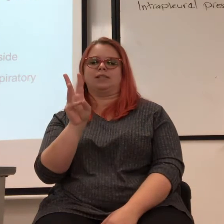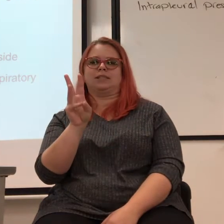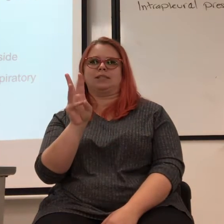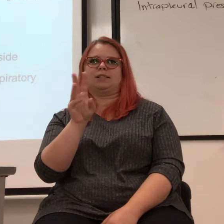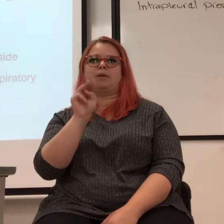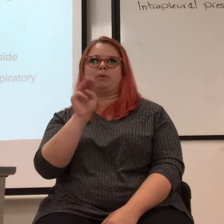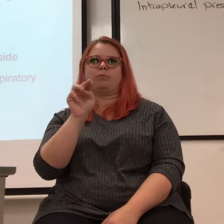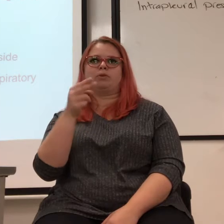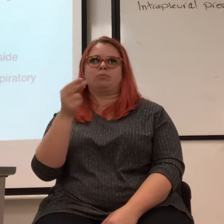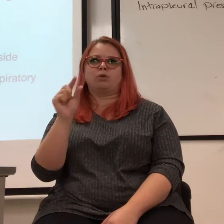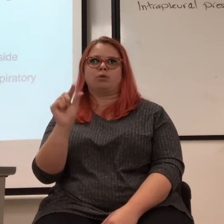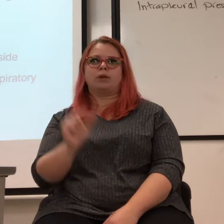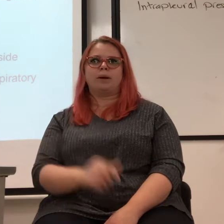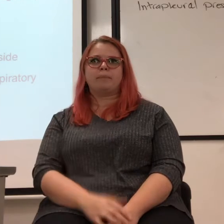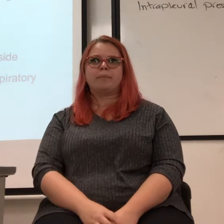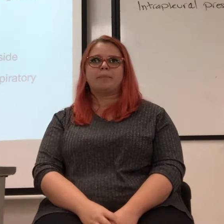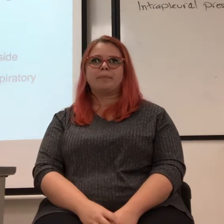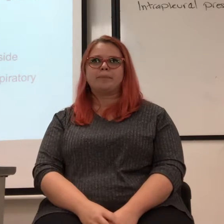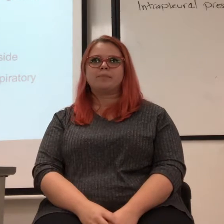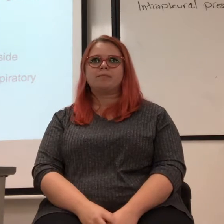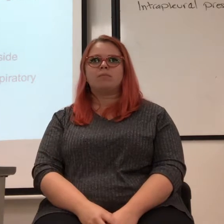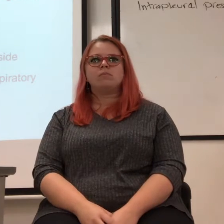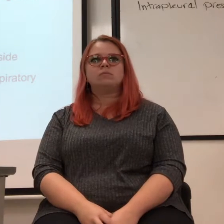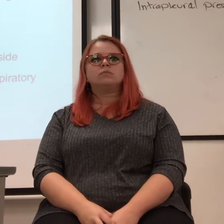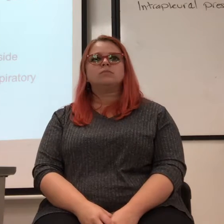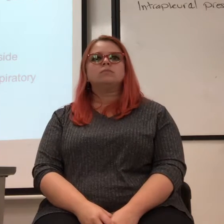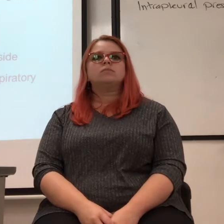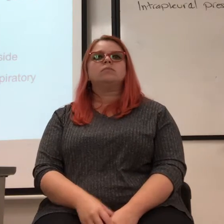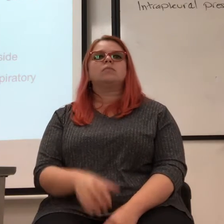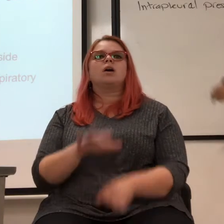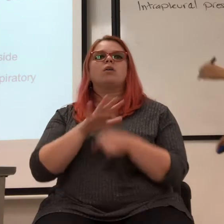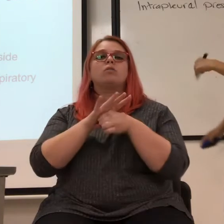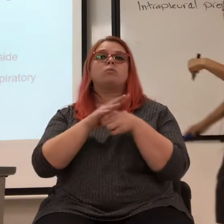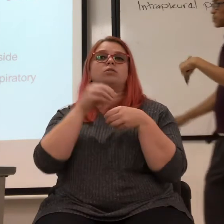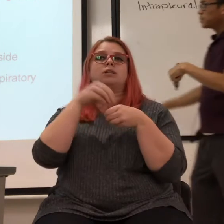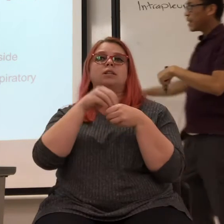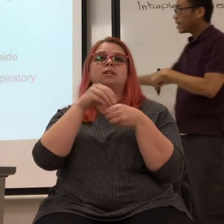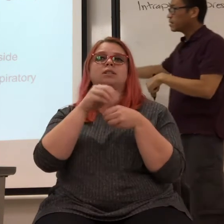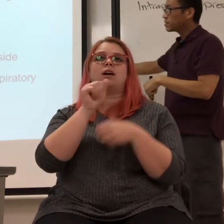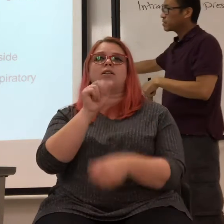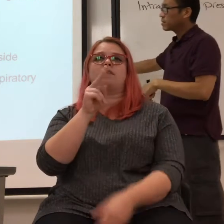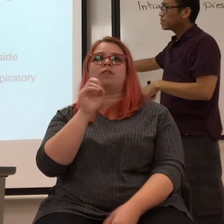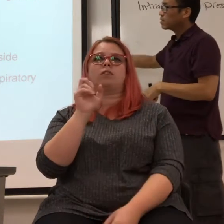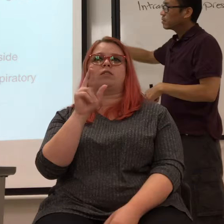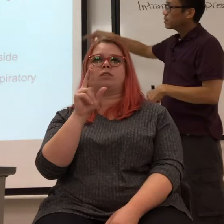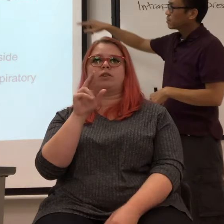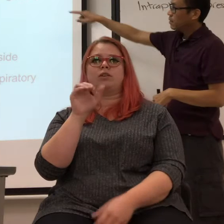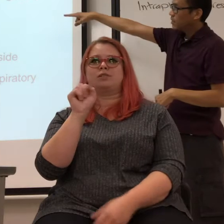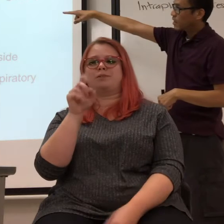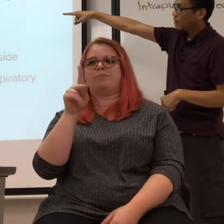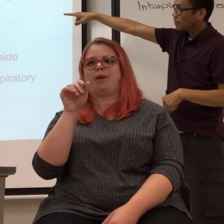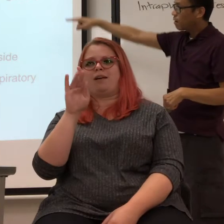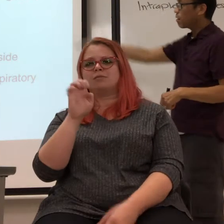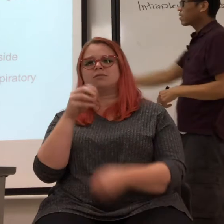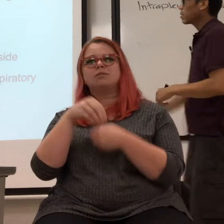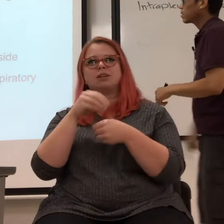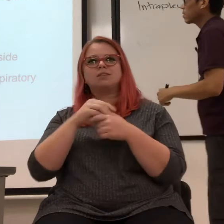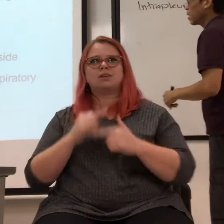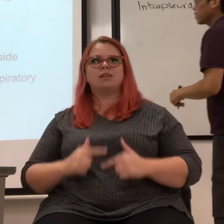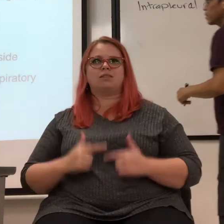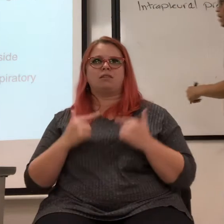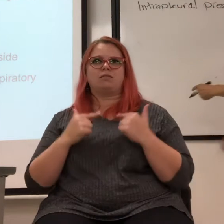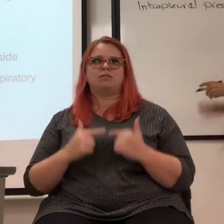millimeters of mercury. Okay. Now the pressure inside the alveolar space, inside the